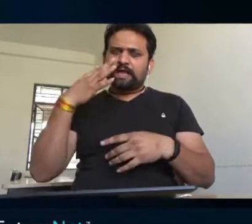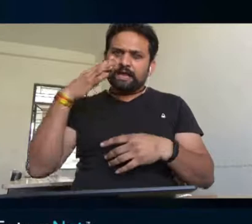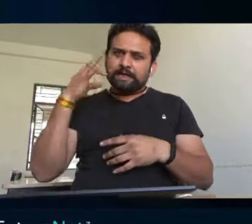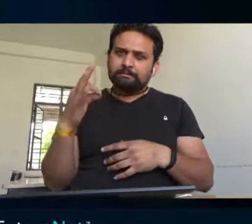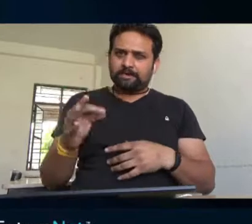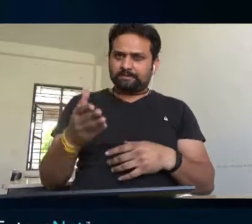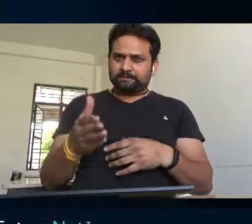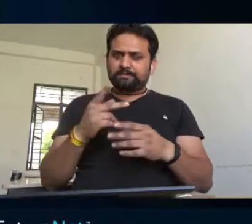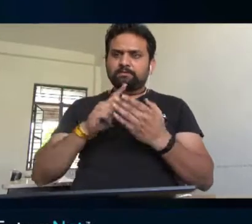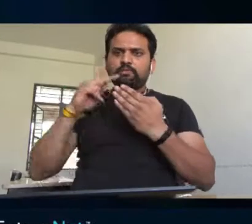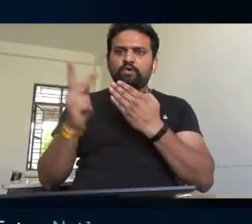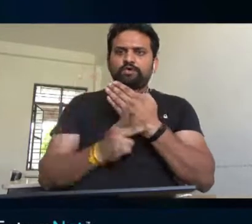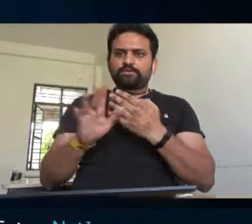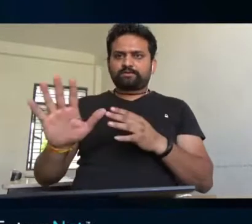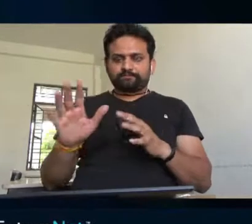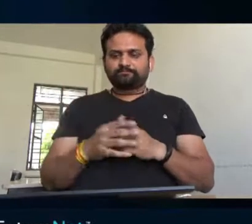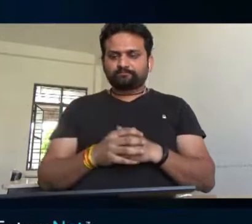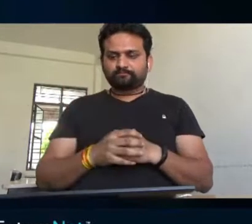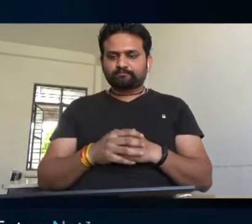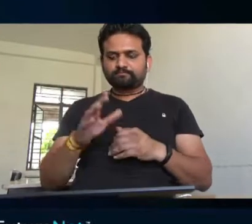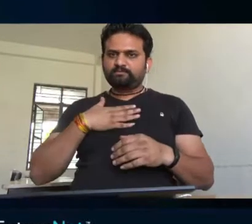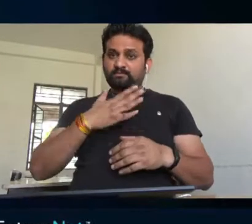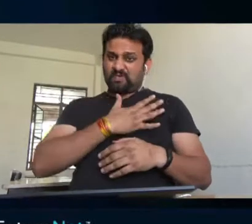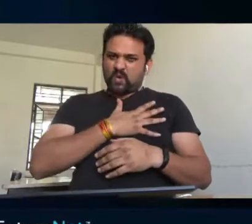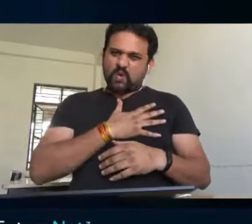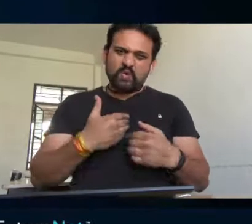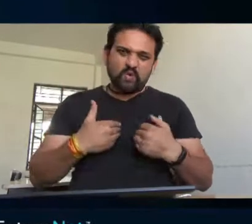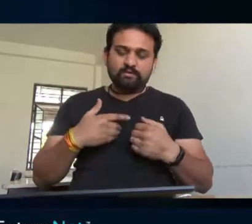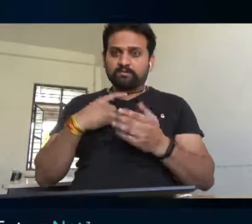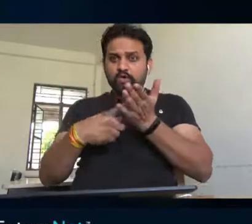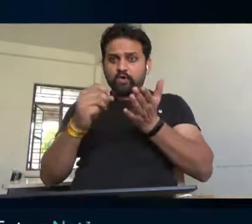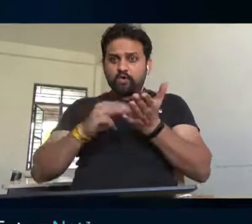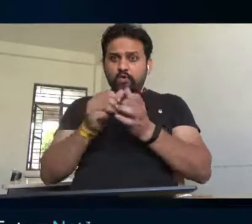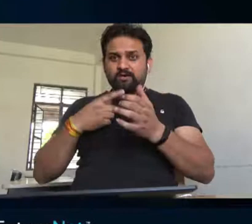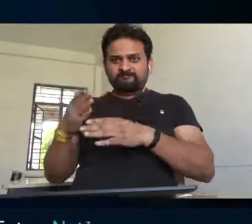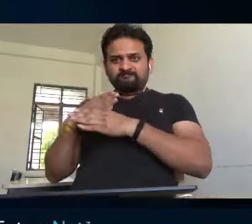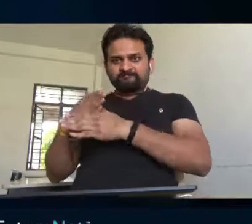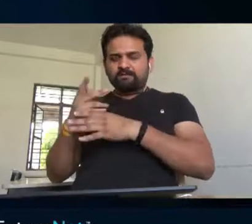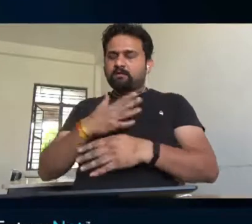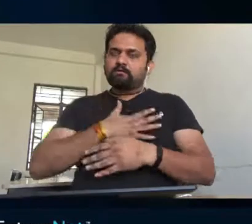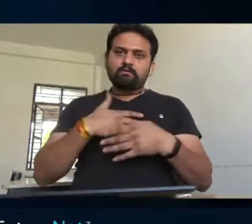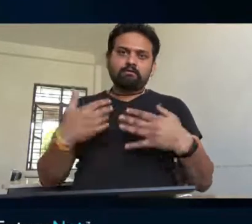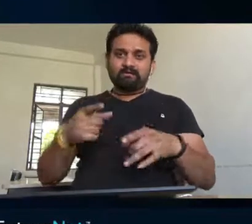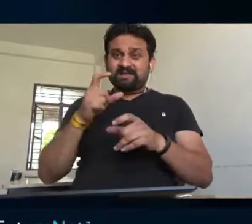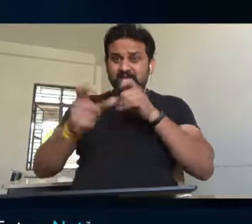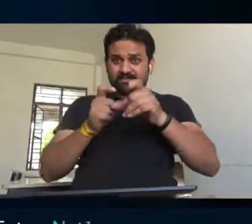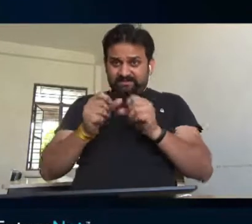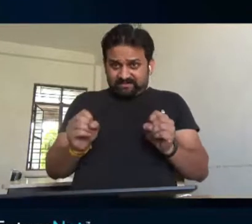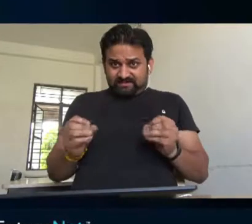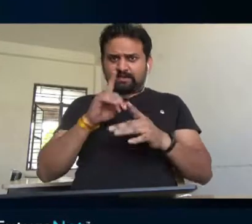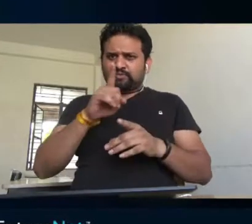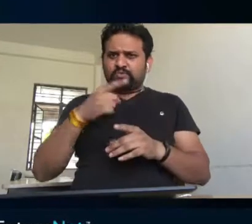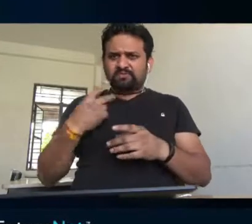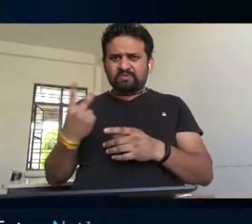works. So that brings us to our next point. This is the FutureNet Foundation, and the FutureNet Foundation is